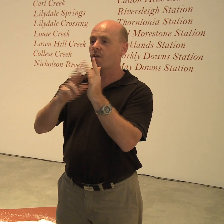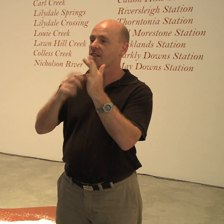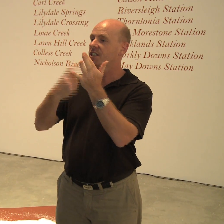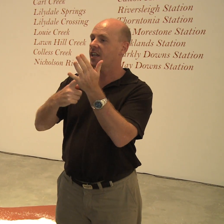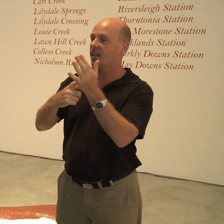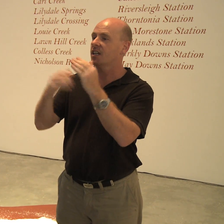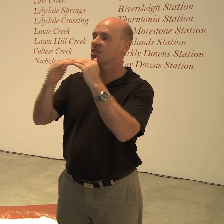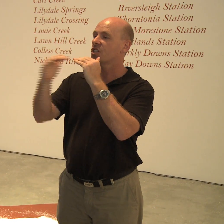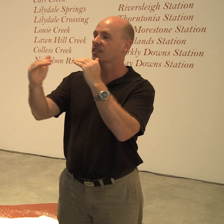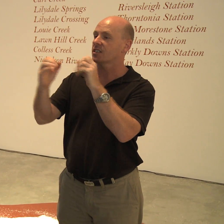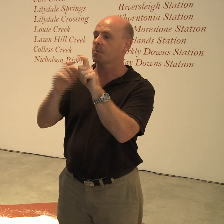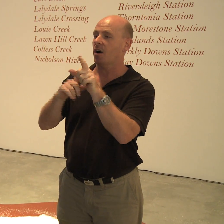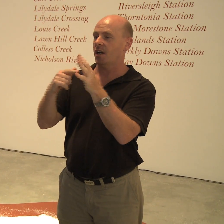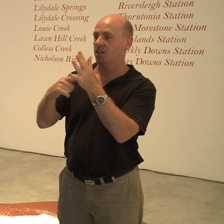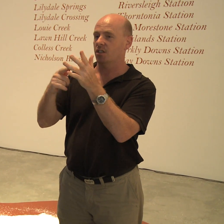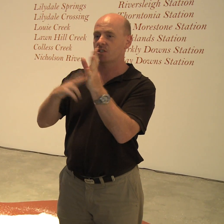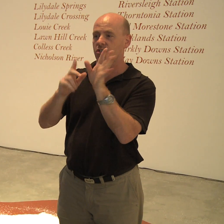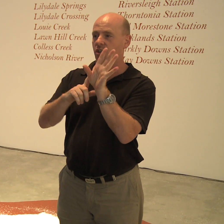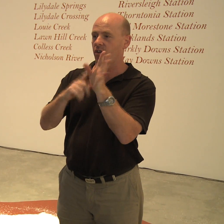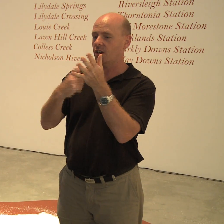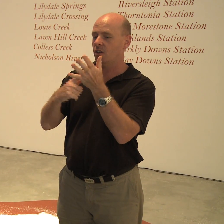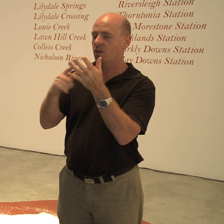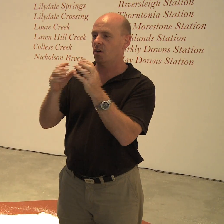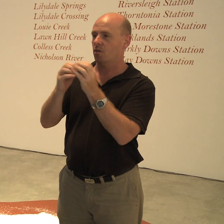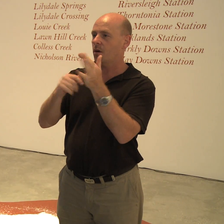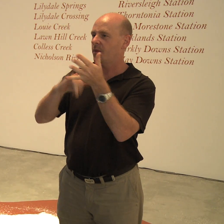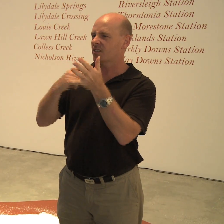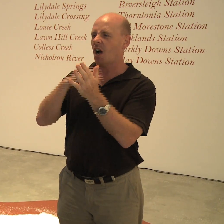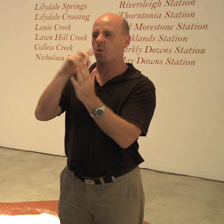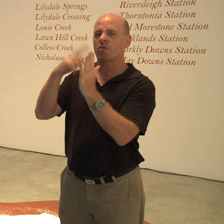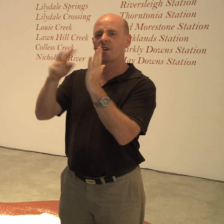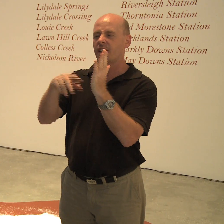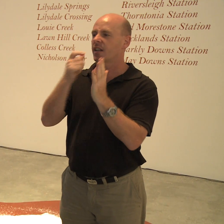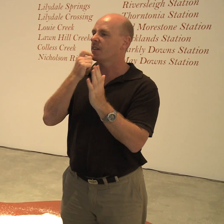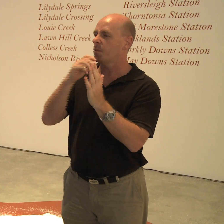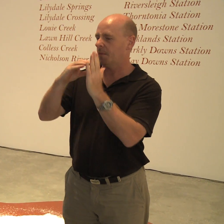Roberts, and I'm just going to read a few excerpts.